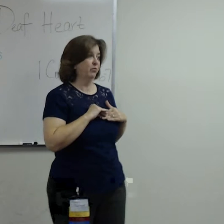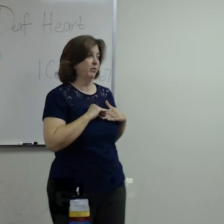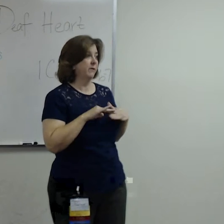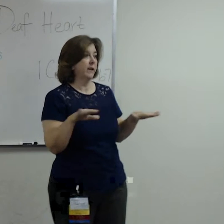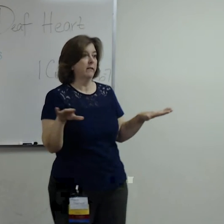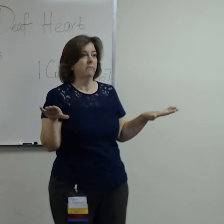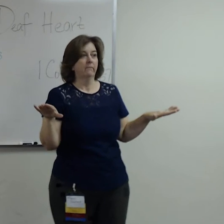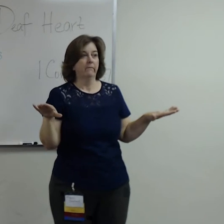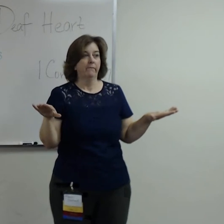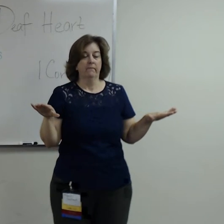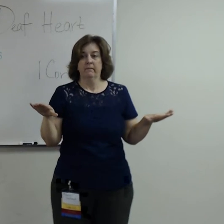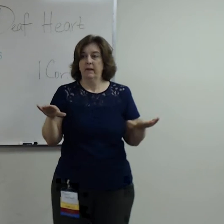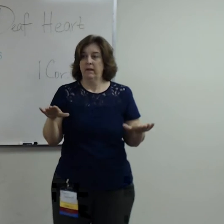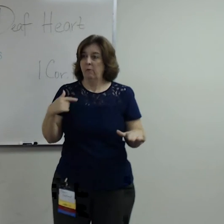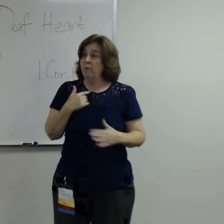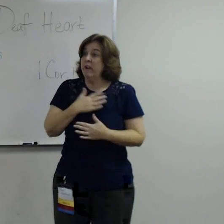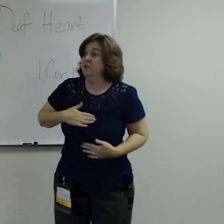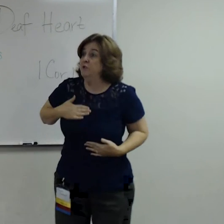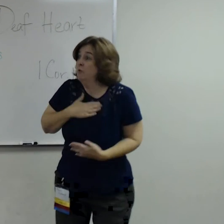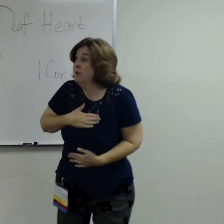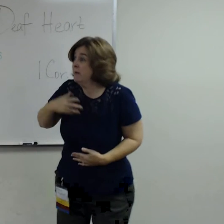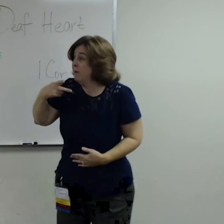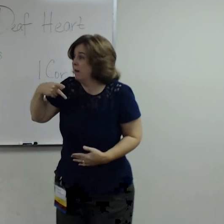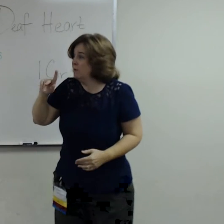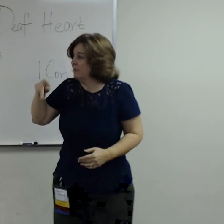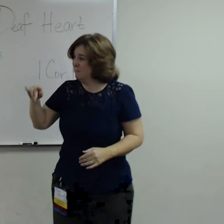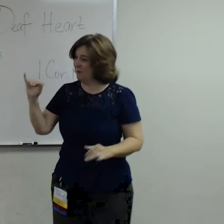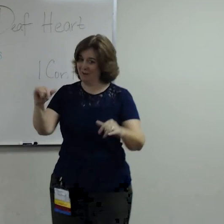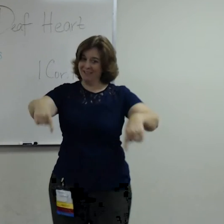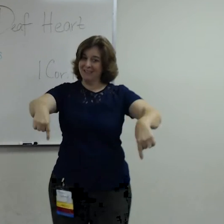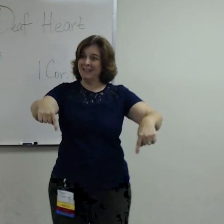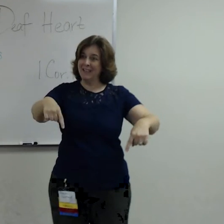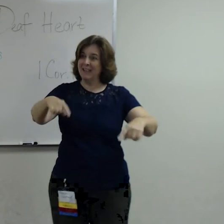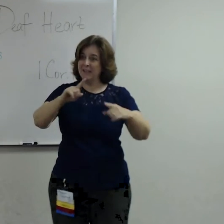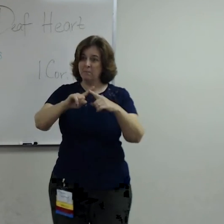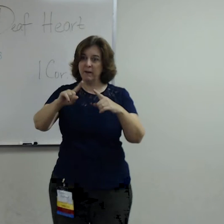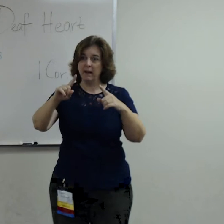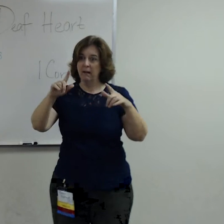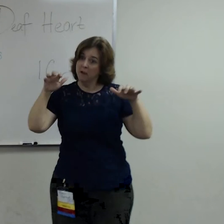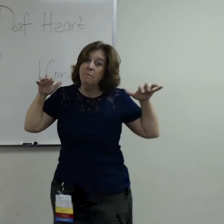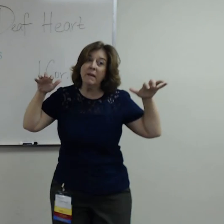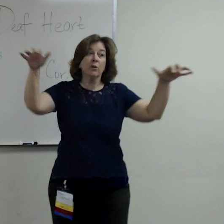He was like, we enjoy polishing the pulpit. It's like this, but bigger.